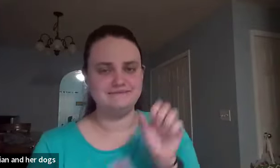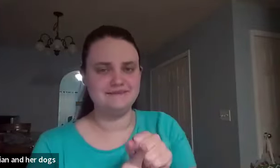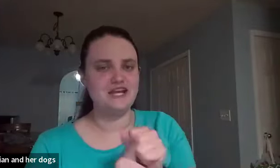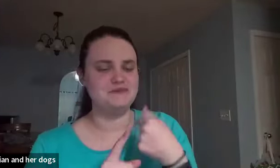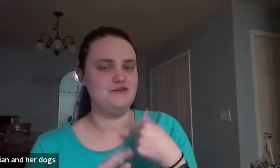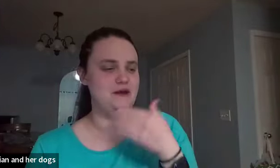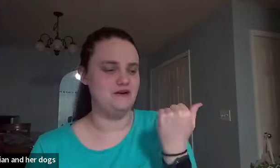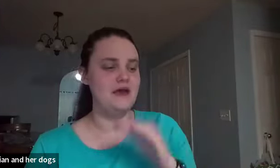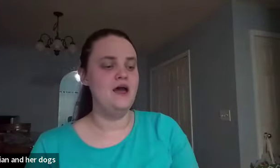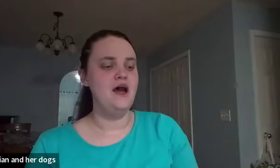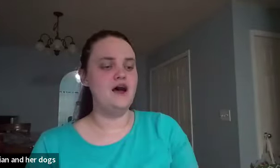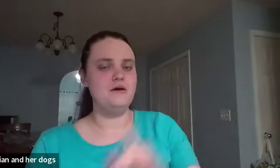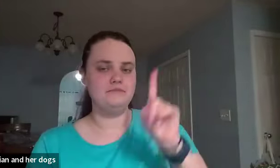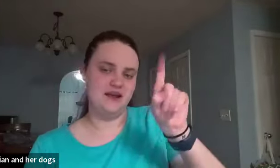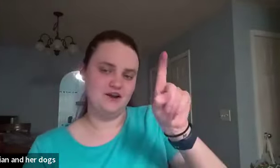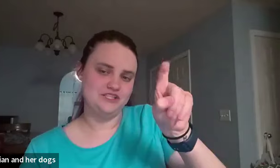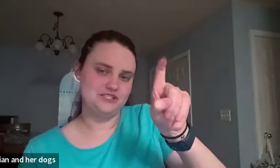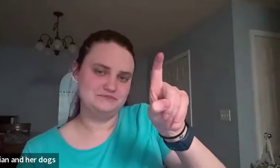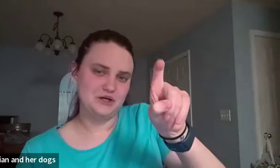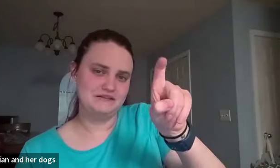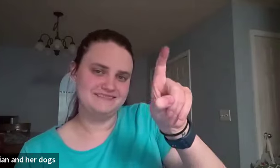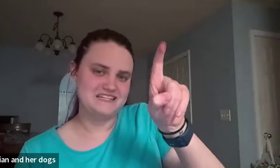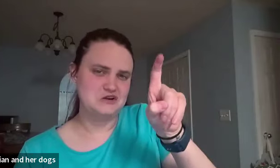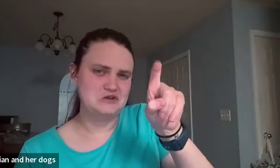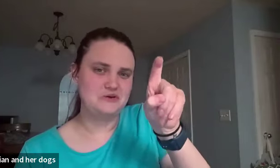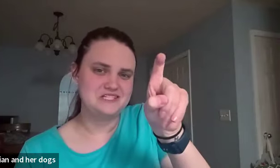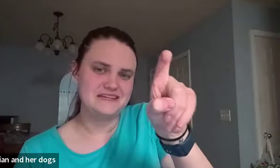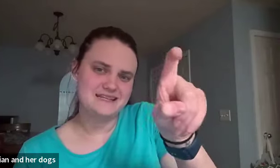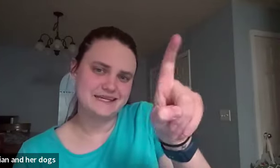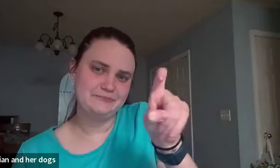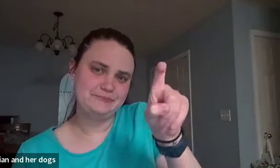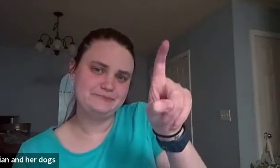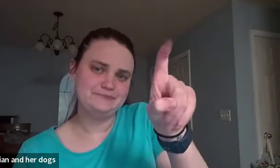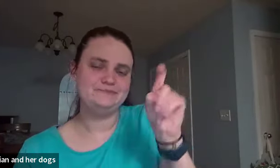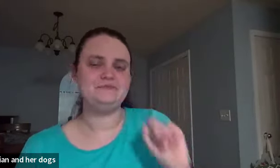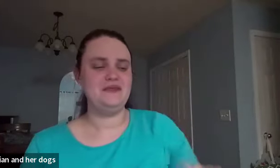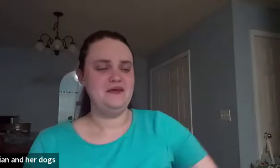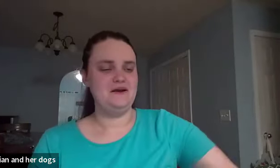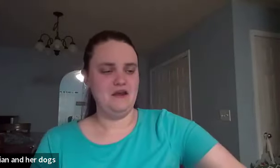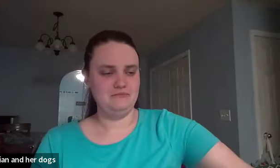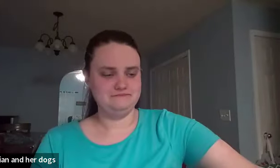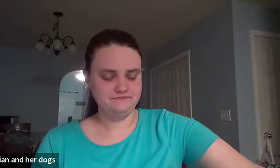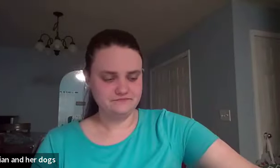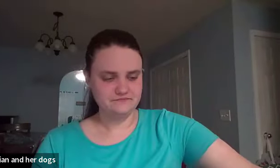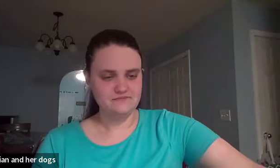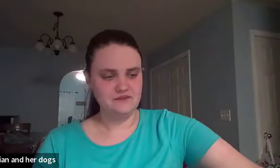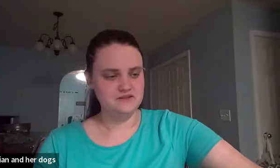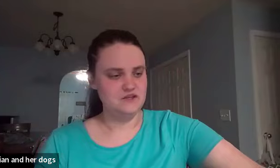to catch myself better on that. But yeah, question mark. Looks like our little question, like asking. Okay.